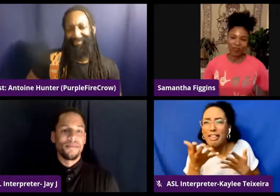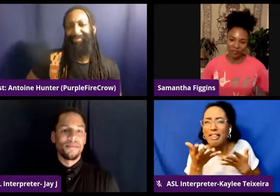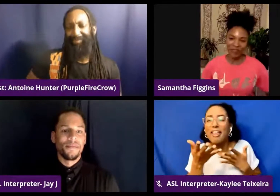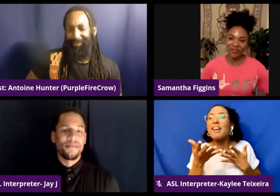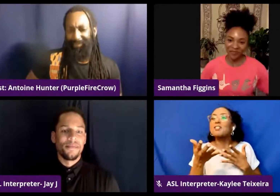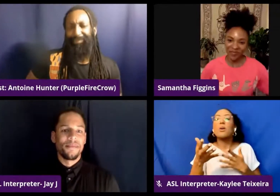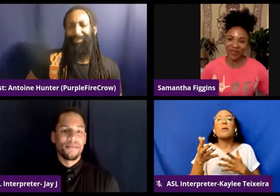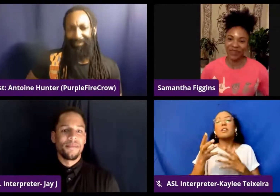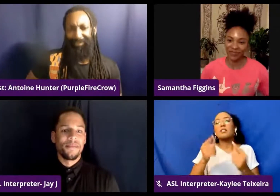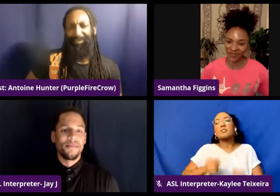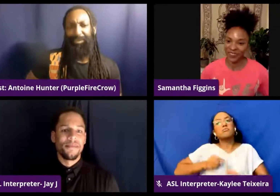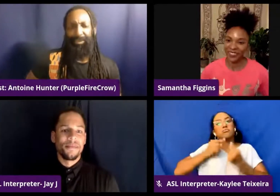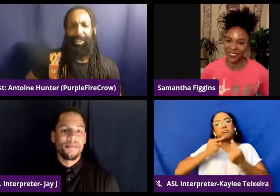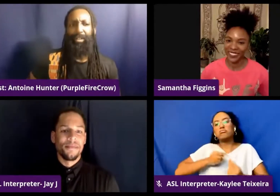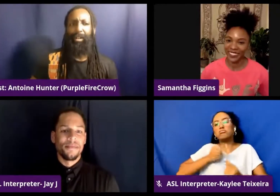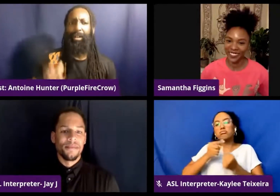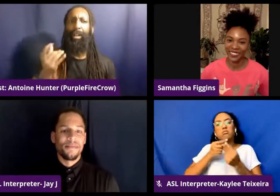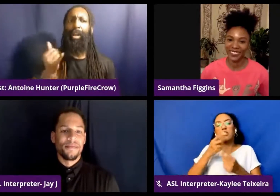difficult.